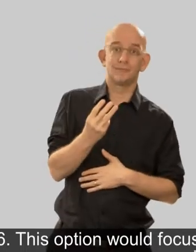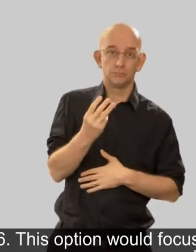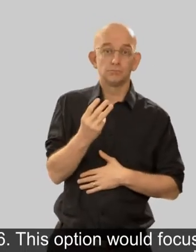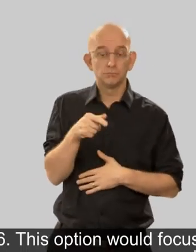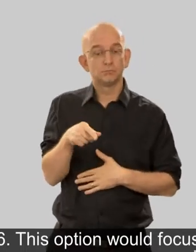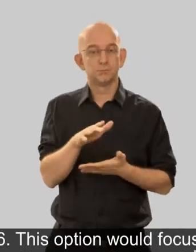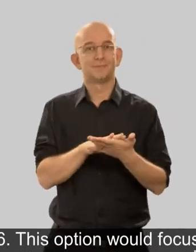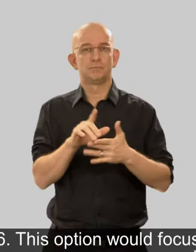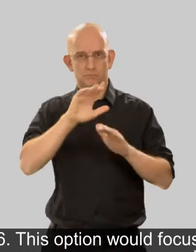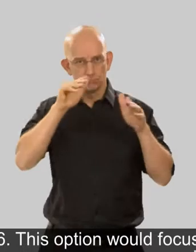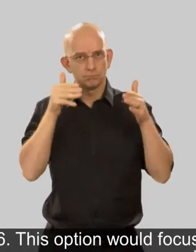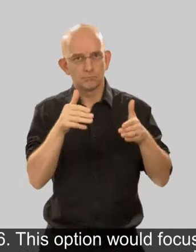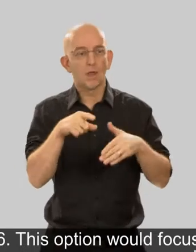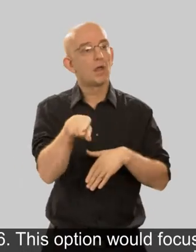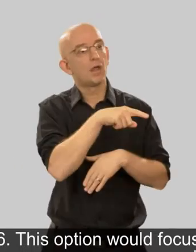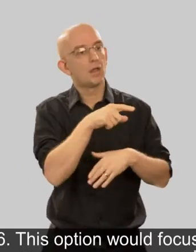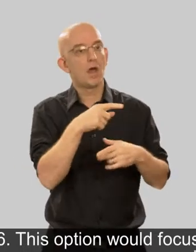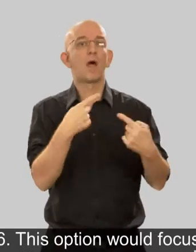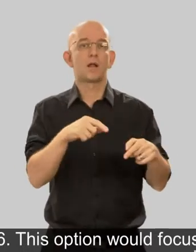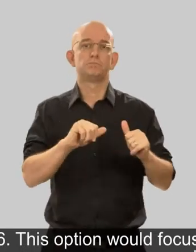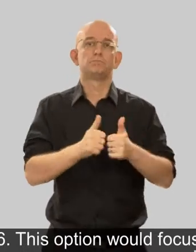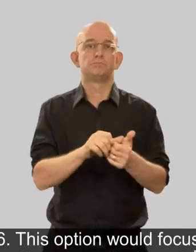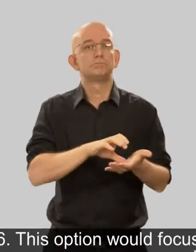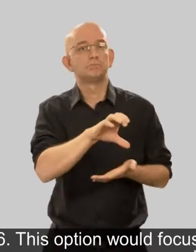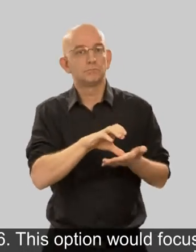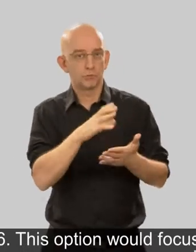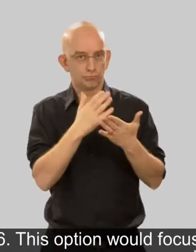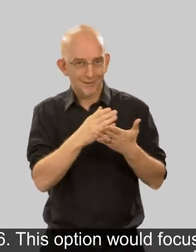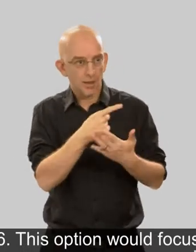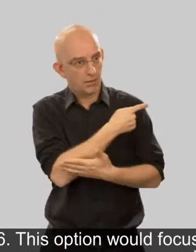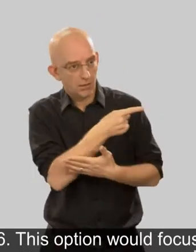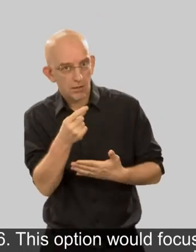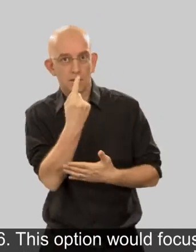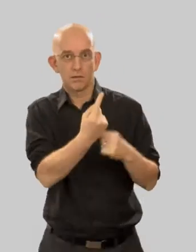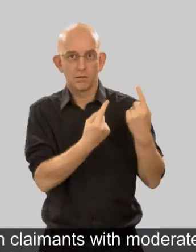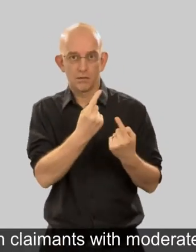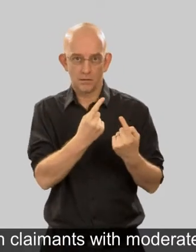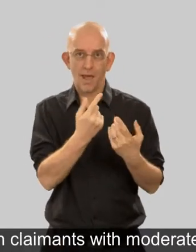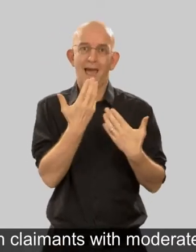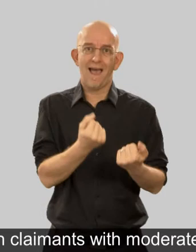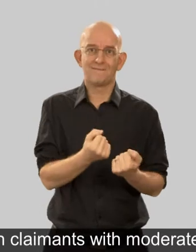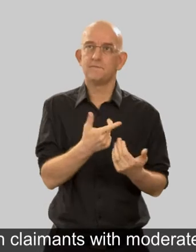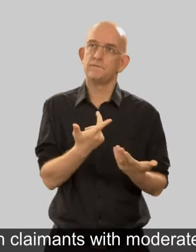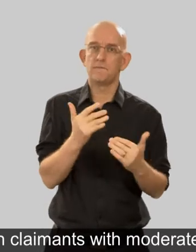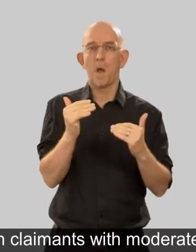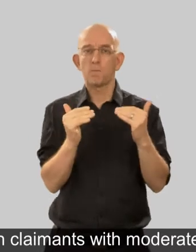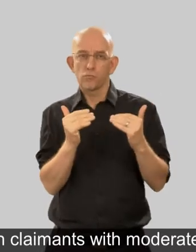This option would focus entitlement to the benefit on claimants with moderate to